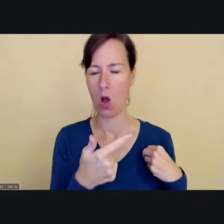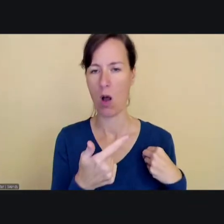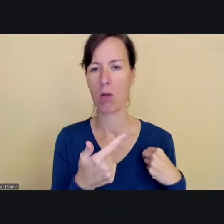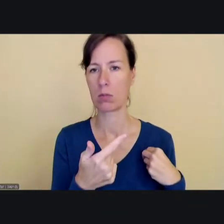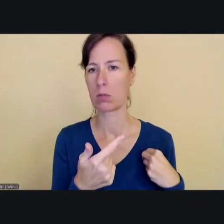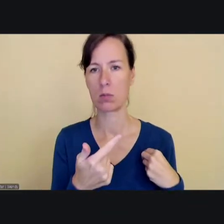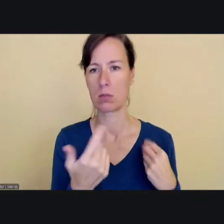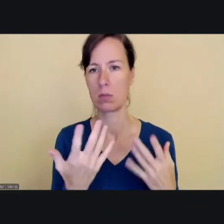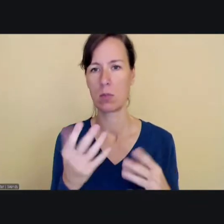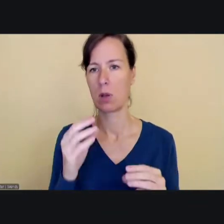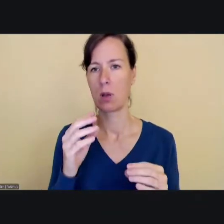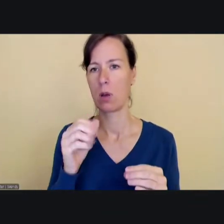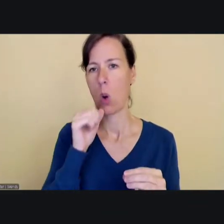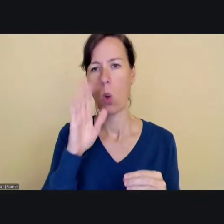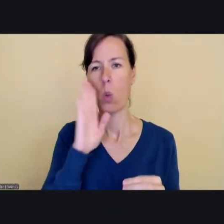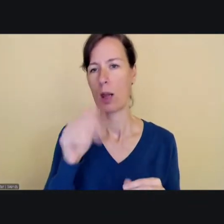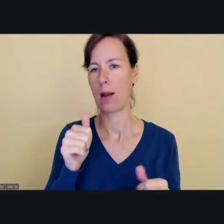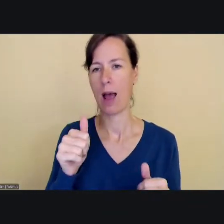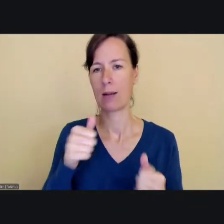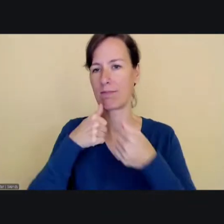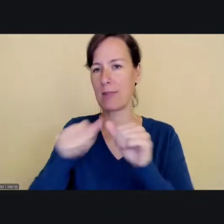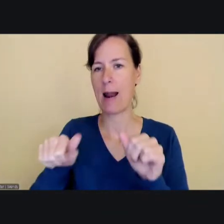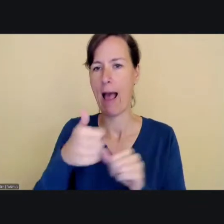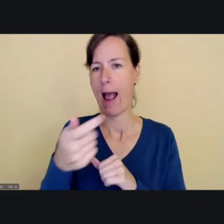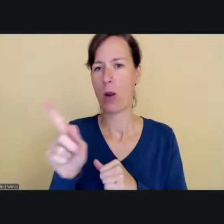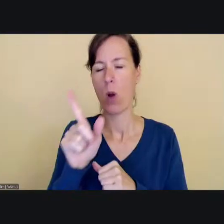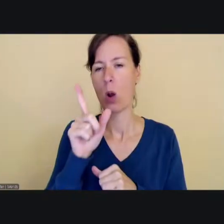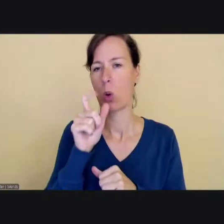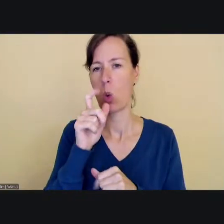pay. It's absolutely free. So please spread the word.